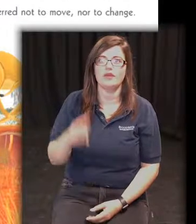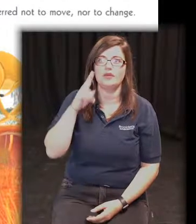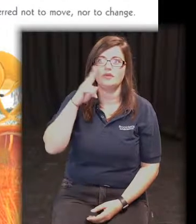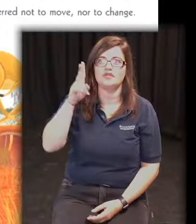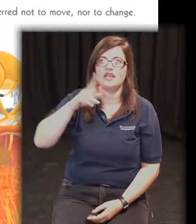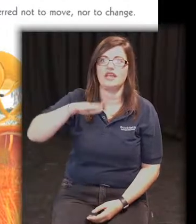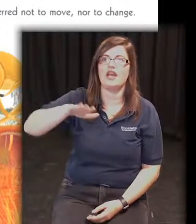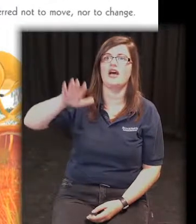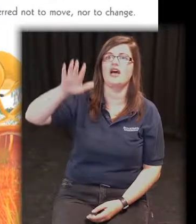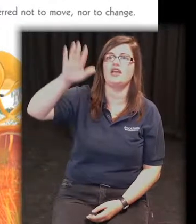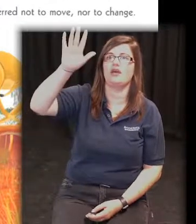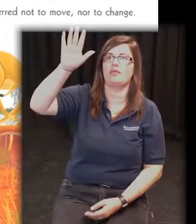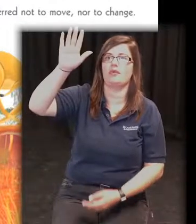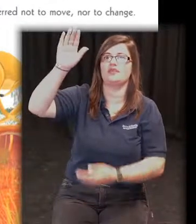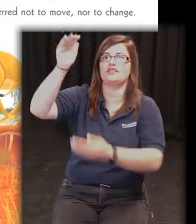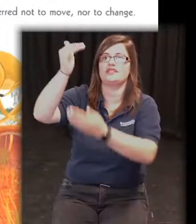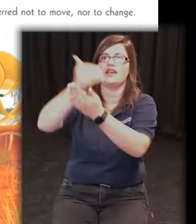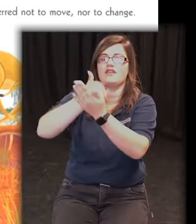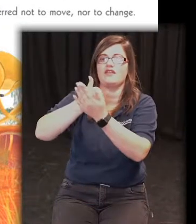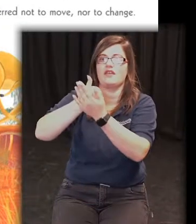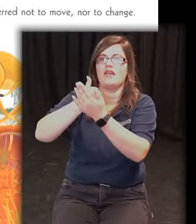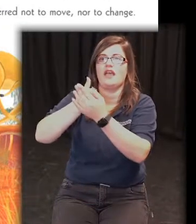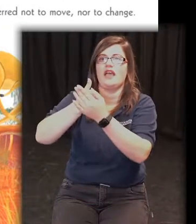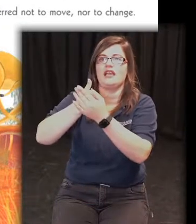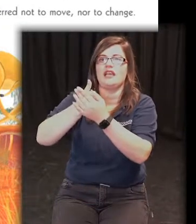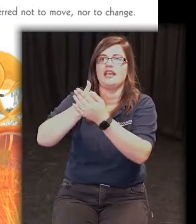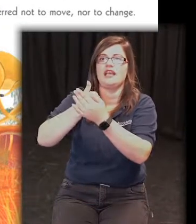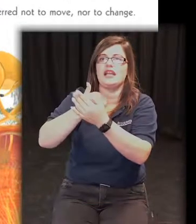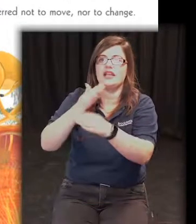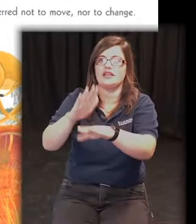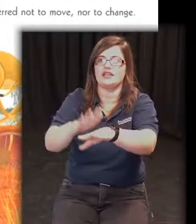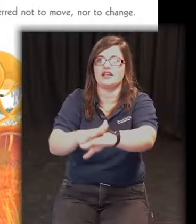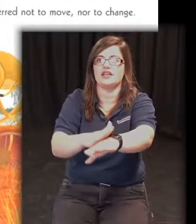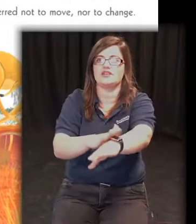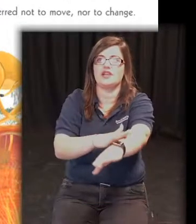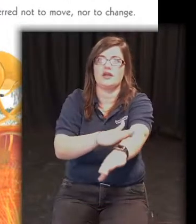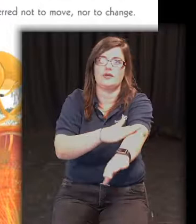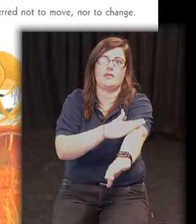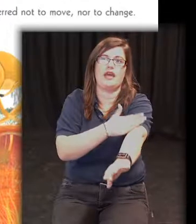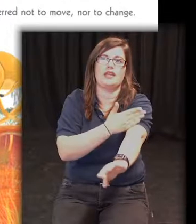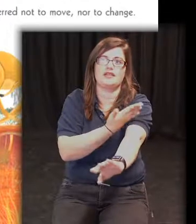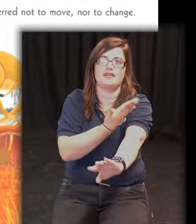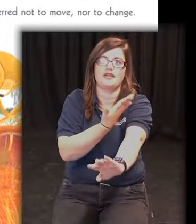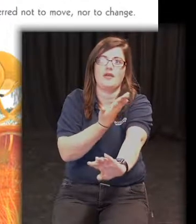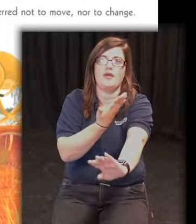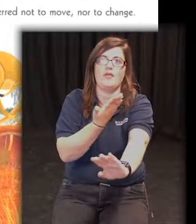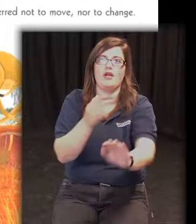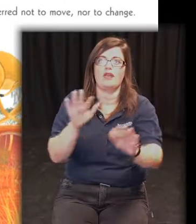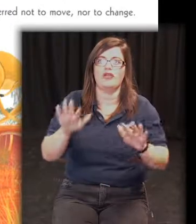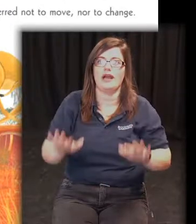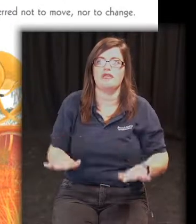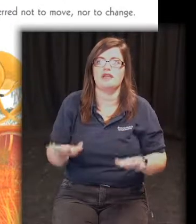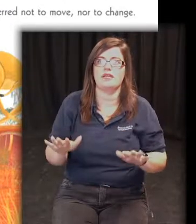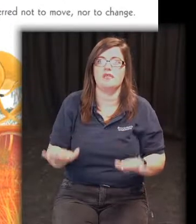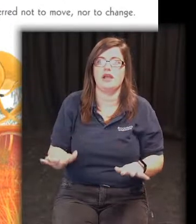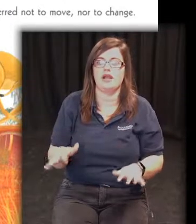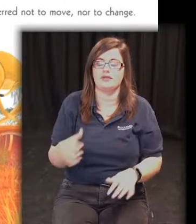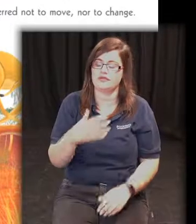You see, high up was safe, and he liked a slow pace, while the ground down below seemed